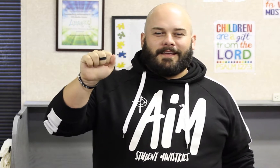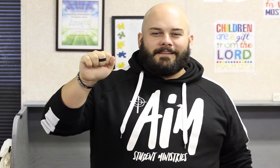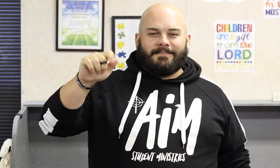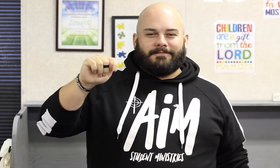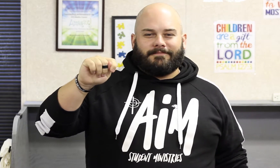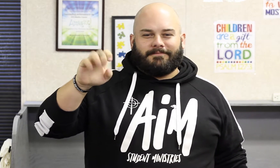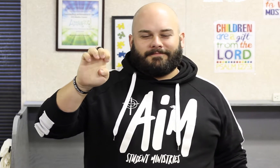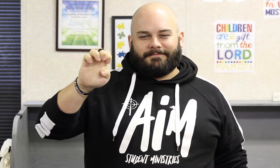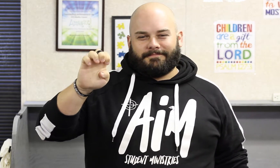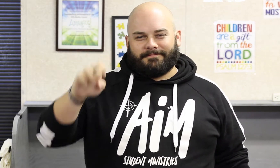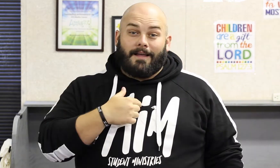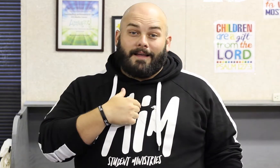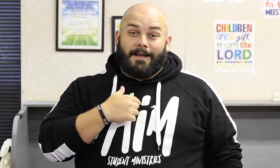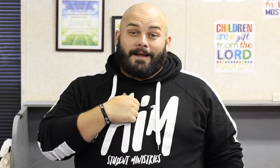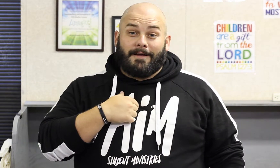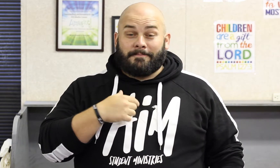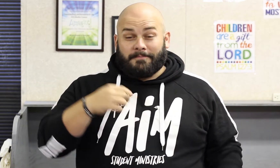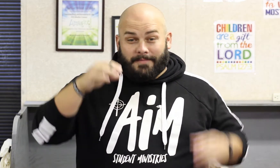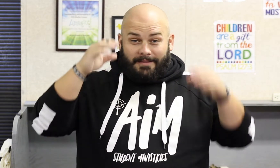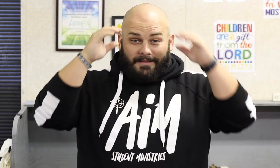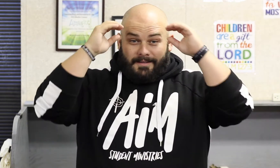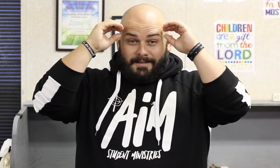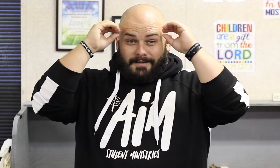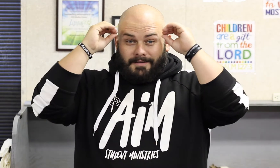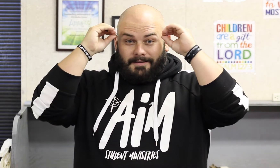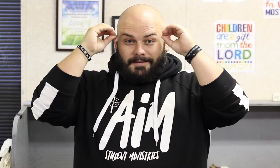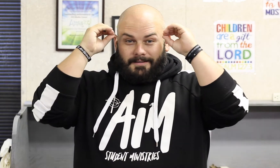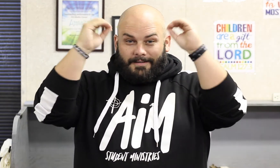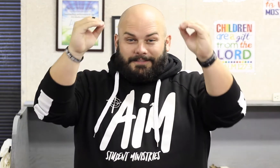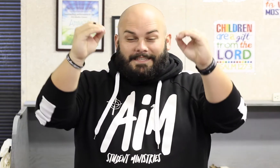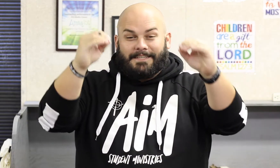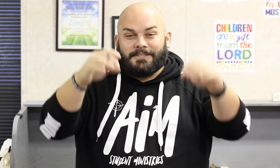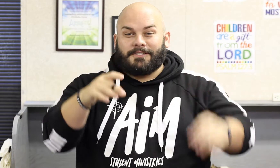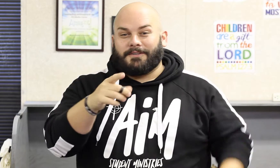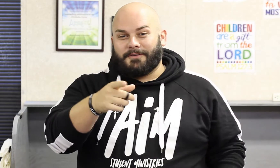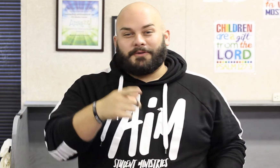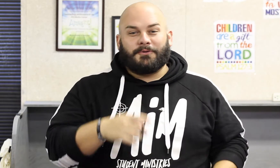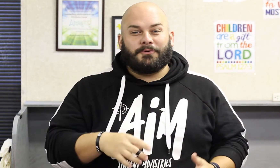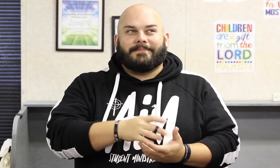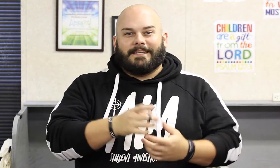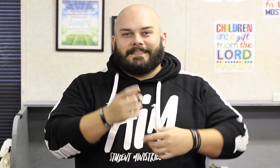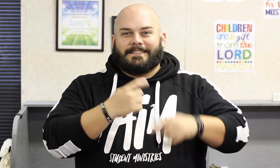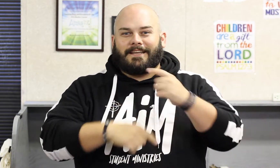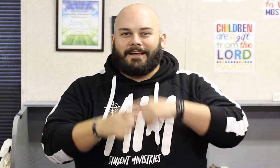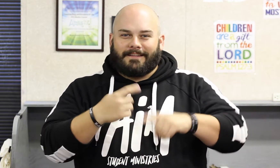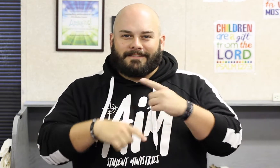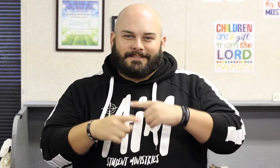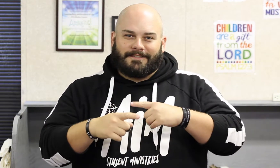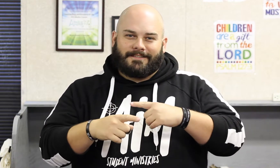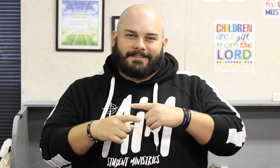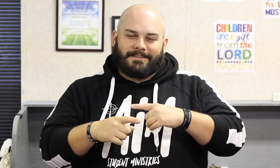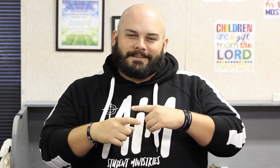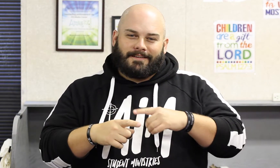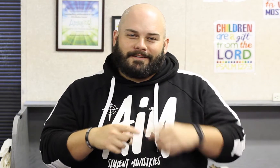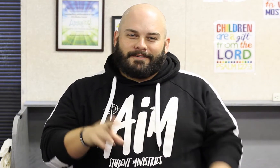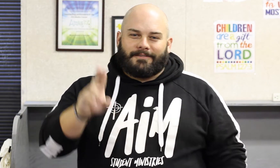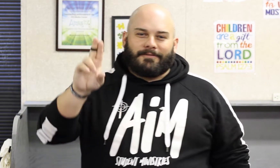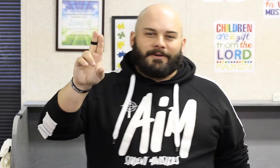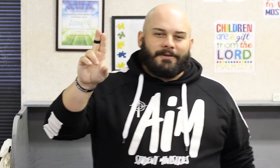Nate. I'm going to teach you signs